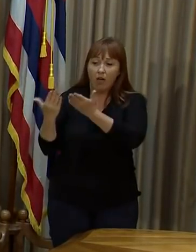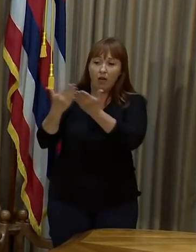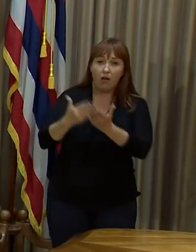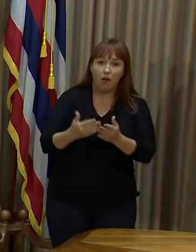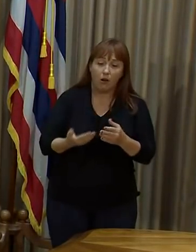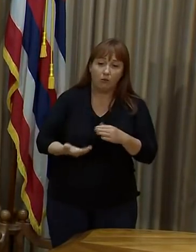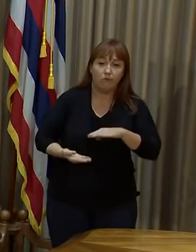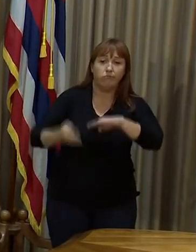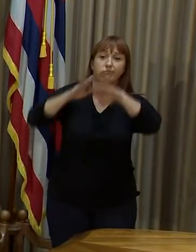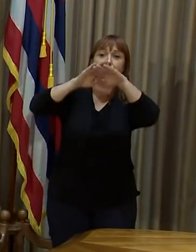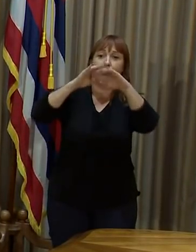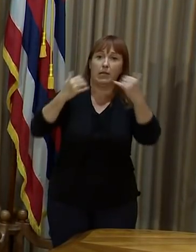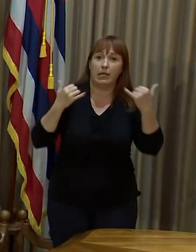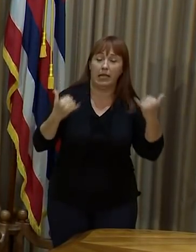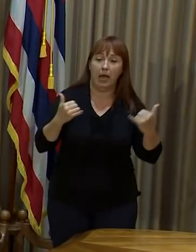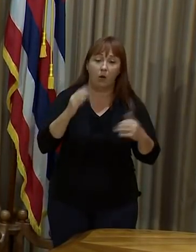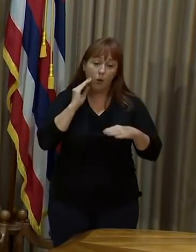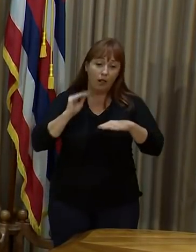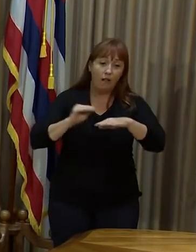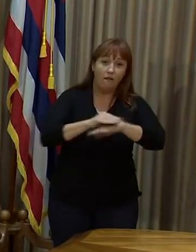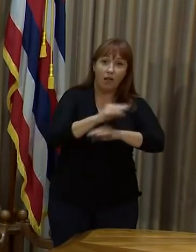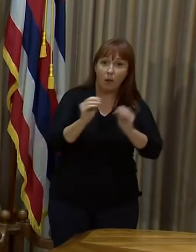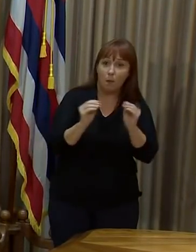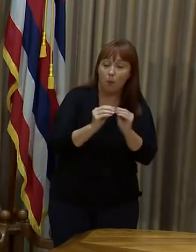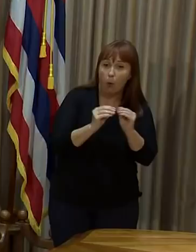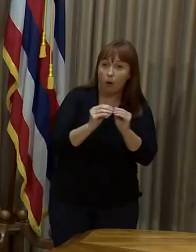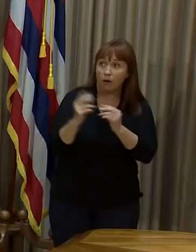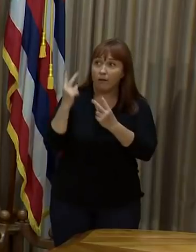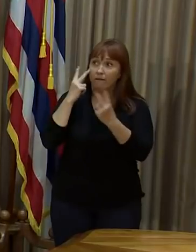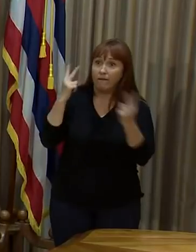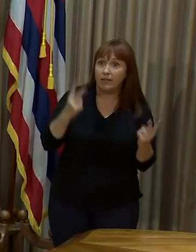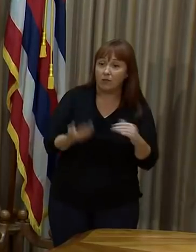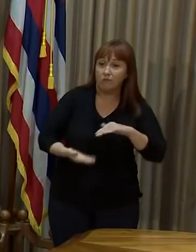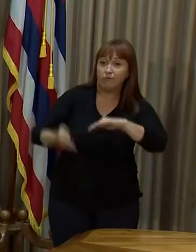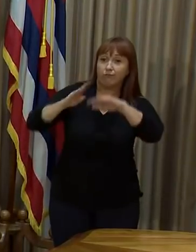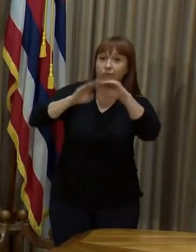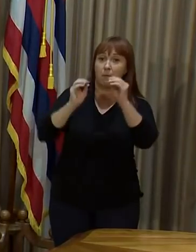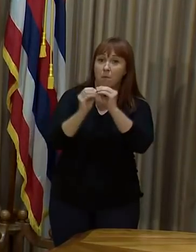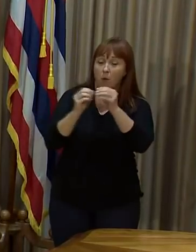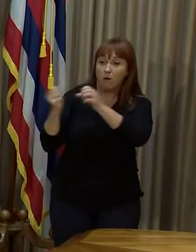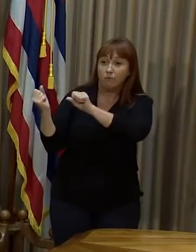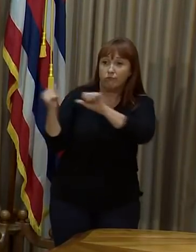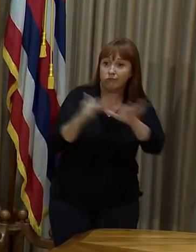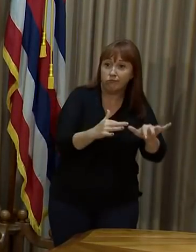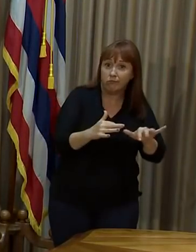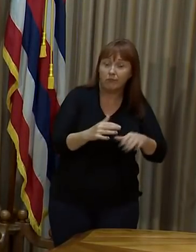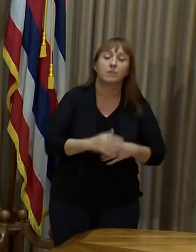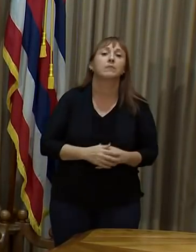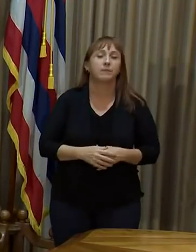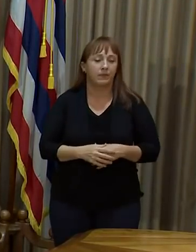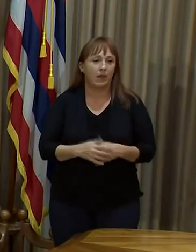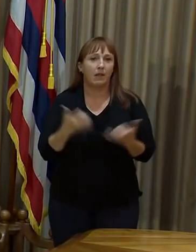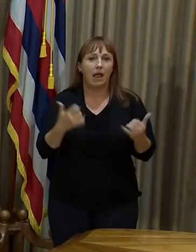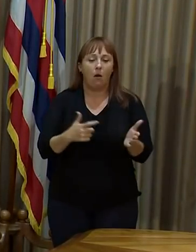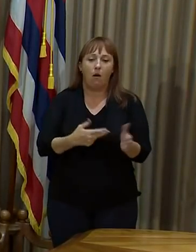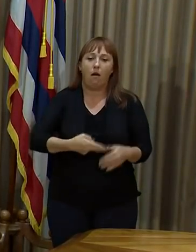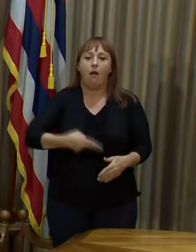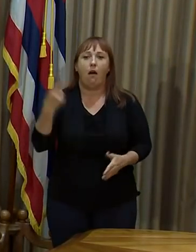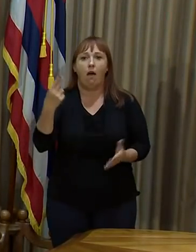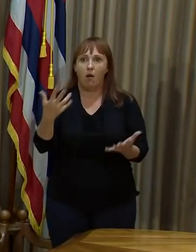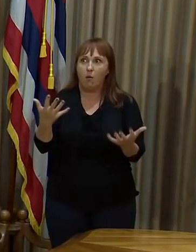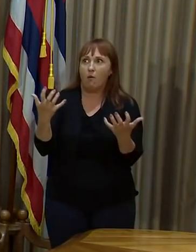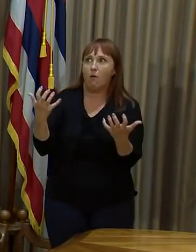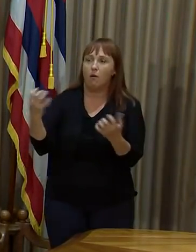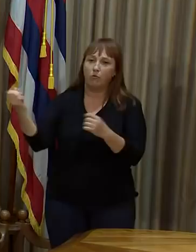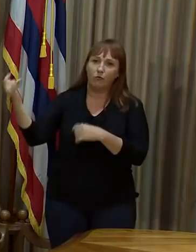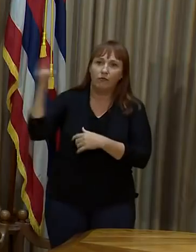will affect things even more? Well, we do know that there is high demand for travel to Hawaii,